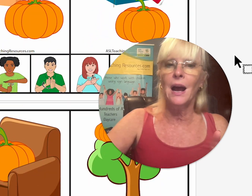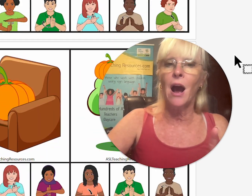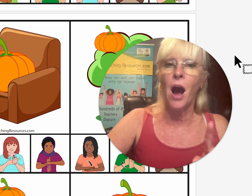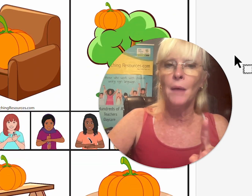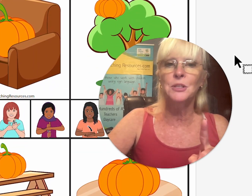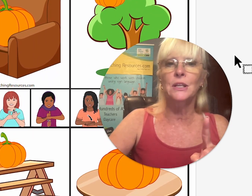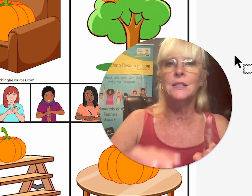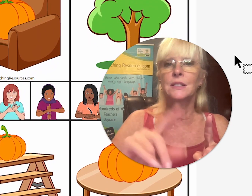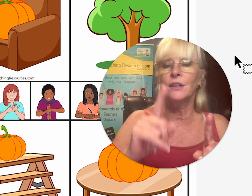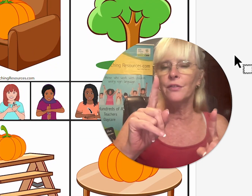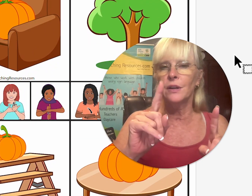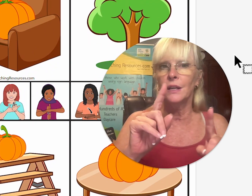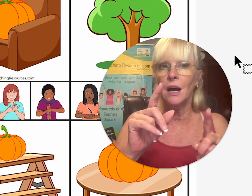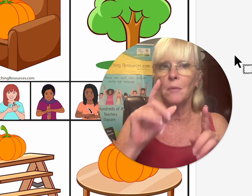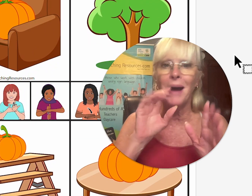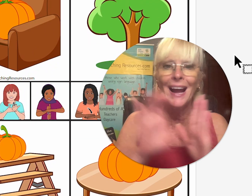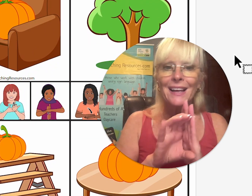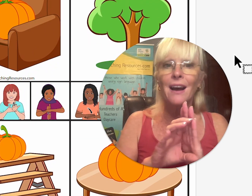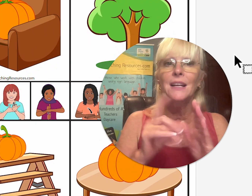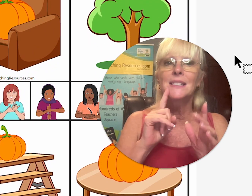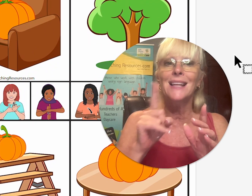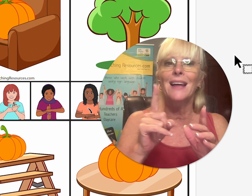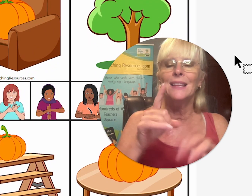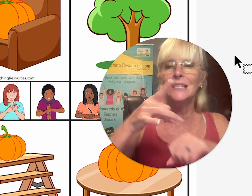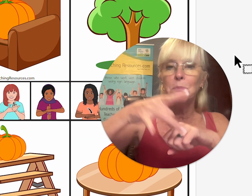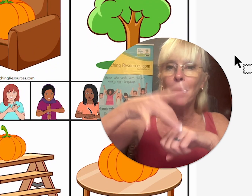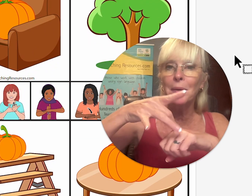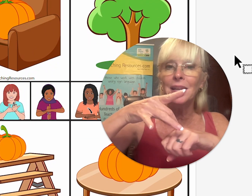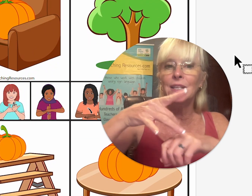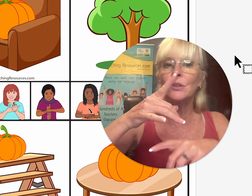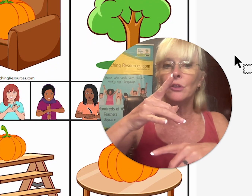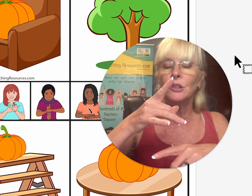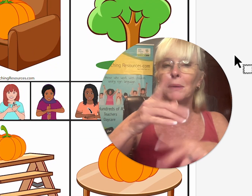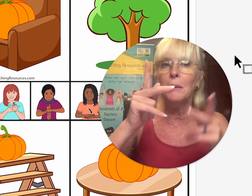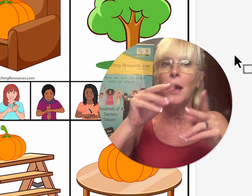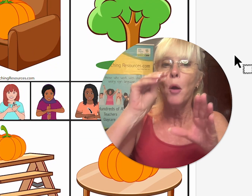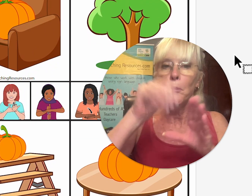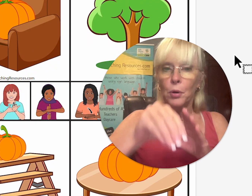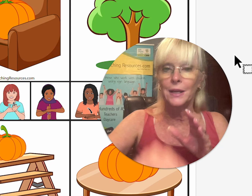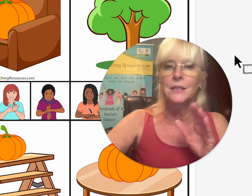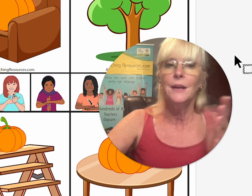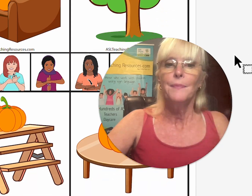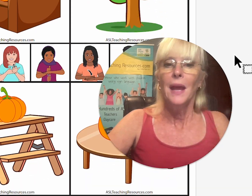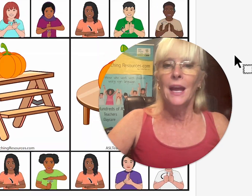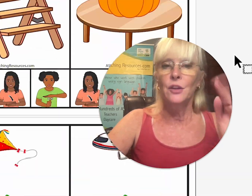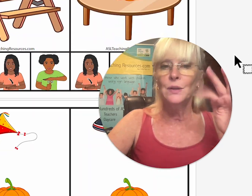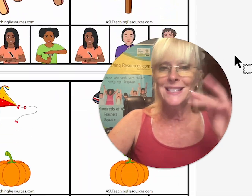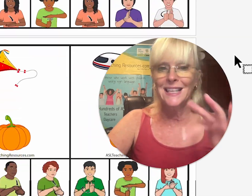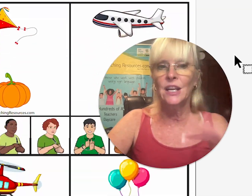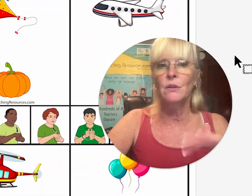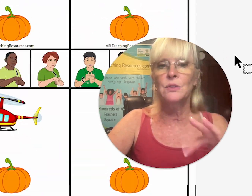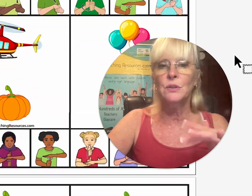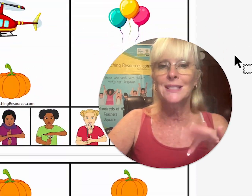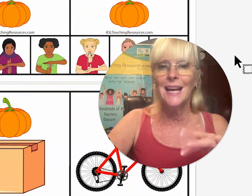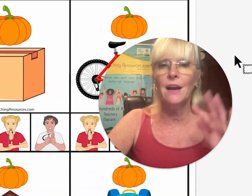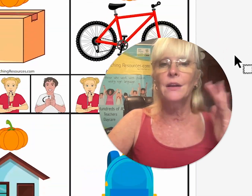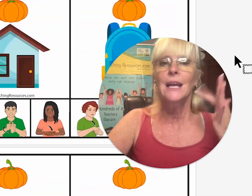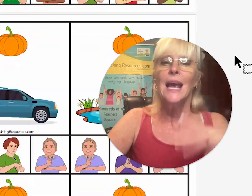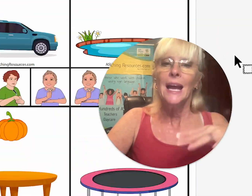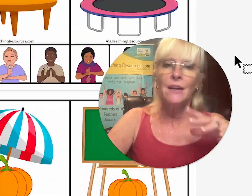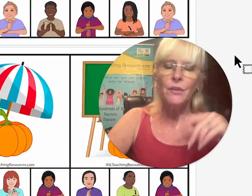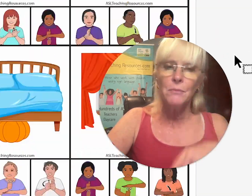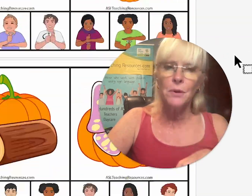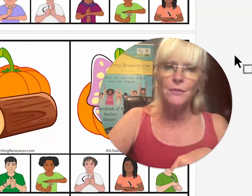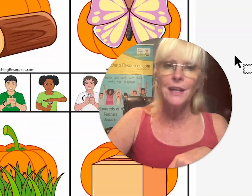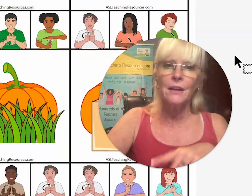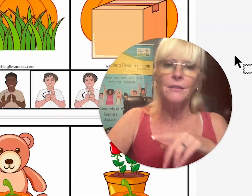different objects, different icons that this pumpkin is going to be put. And you can see it goes on down.